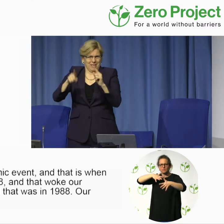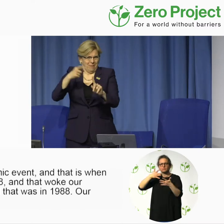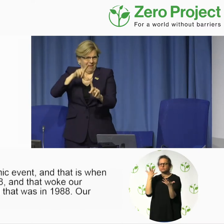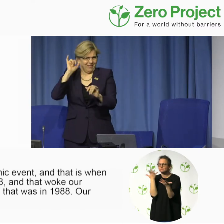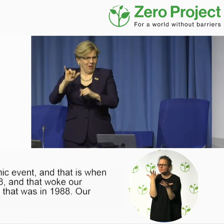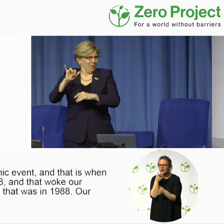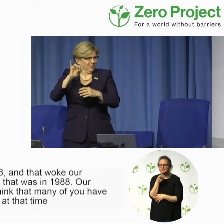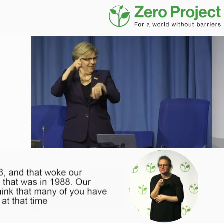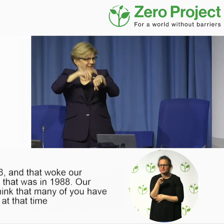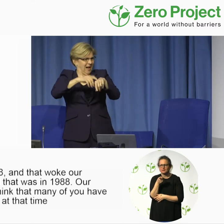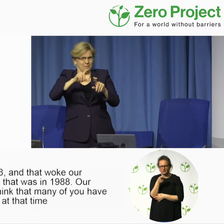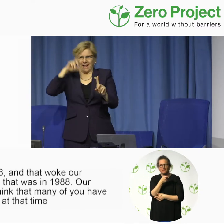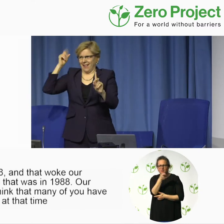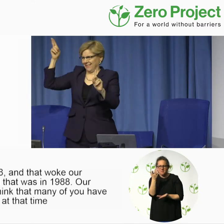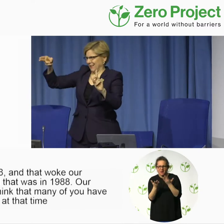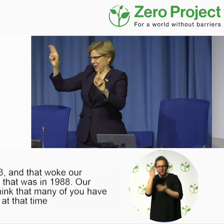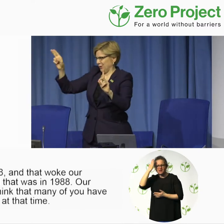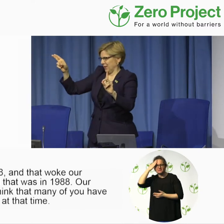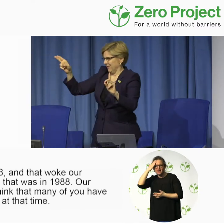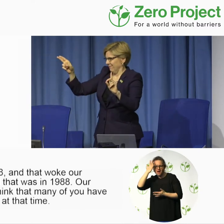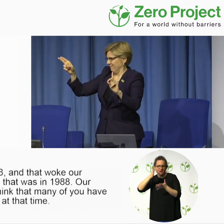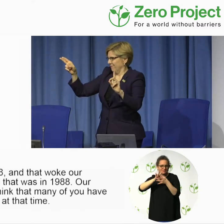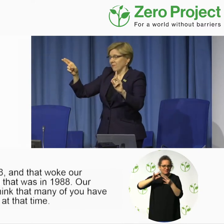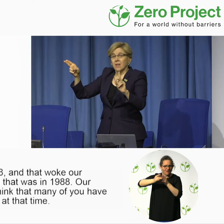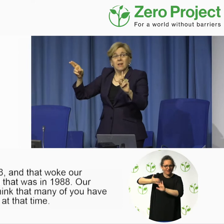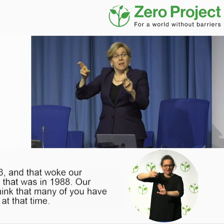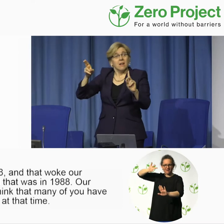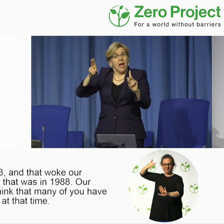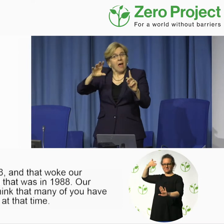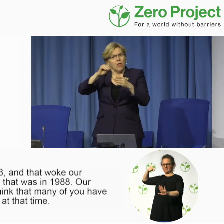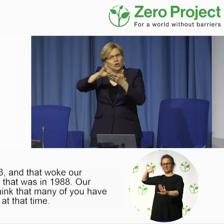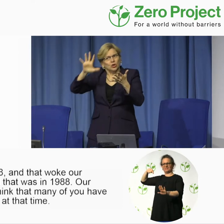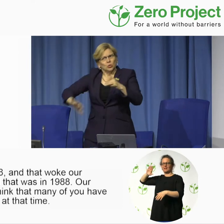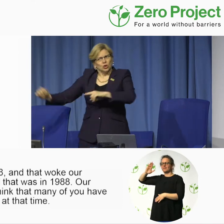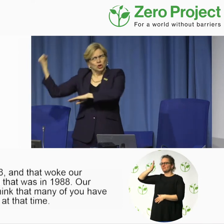you have heard the stories about Gallaudet at that time.